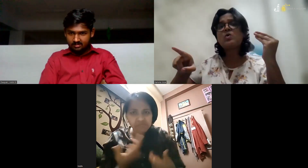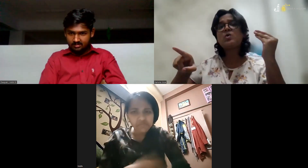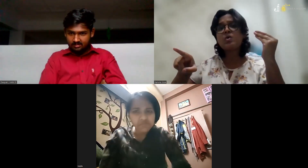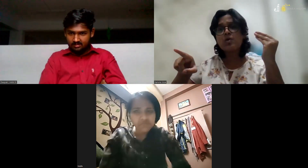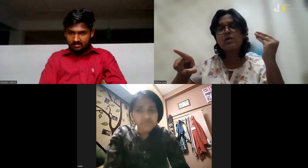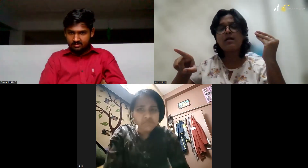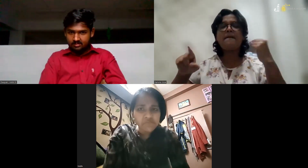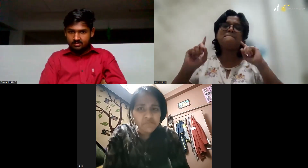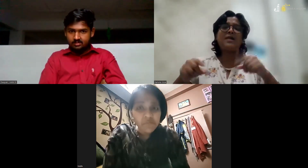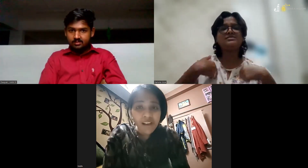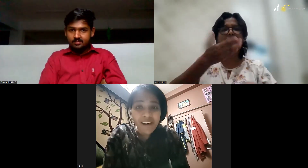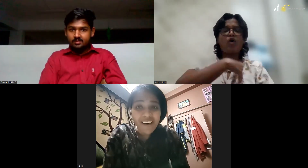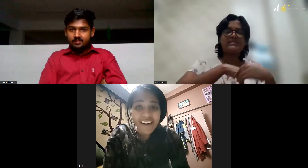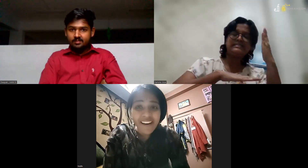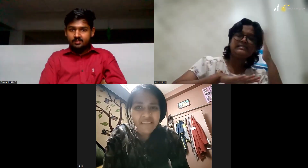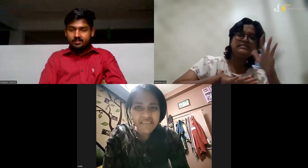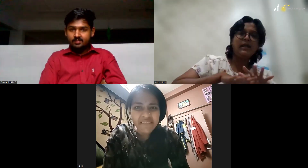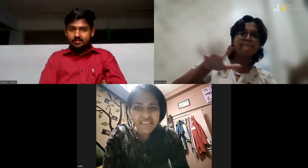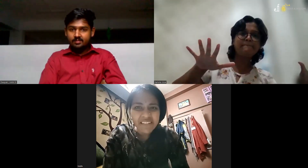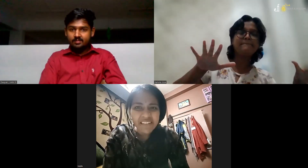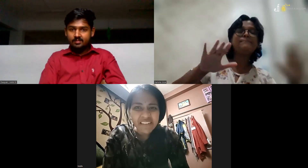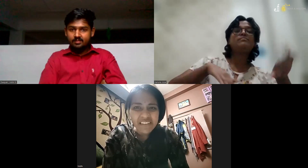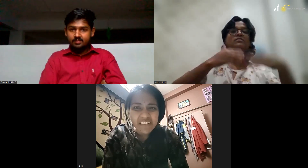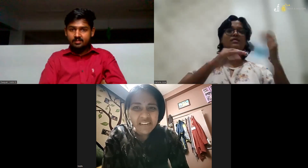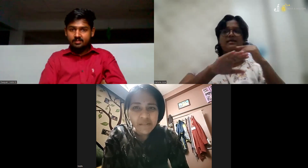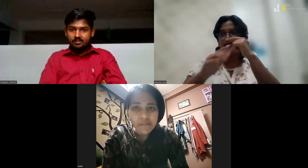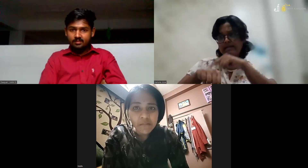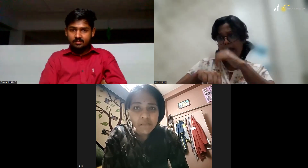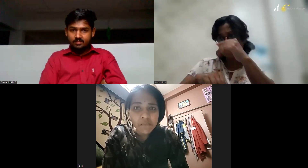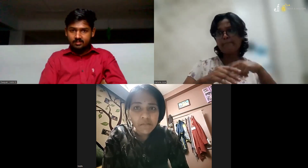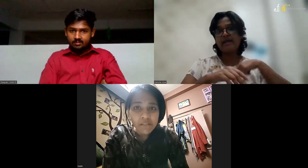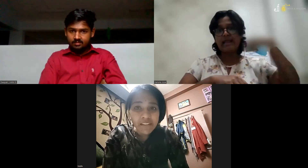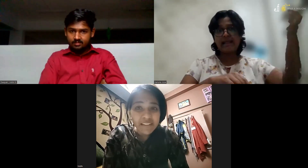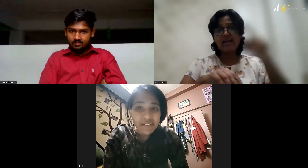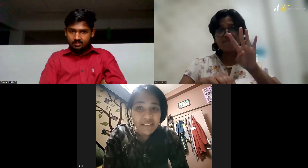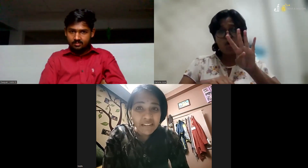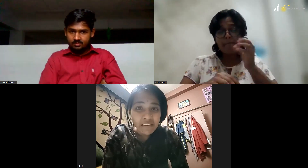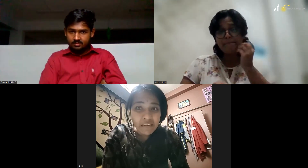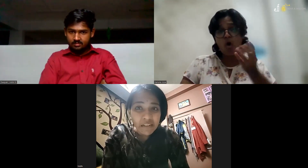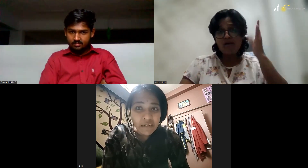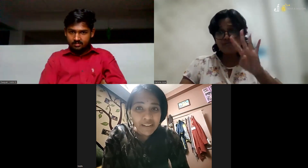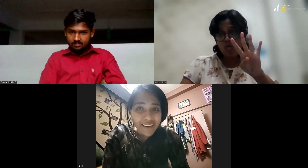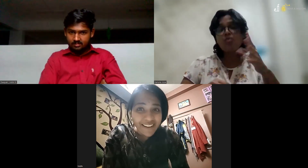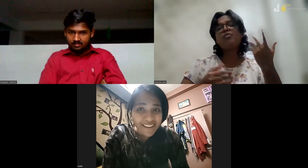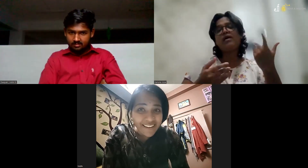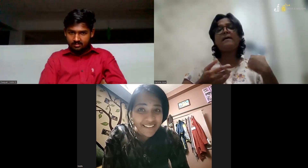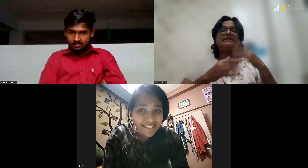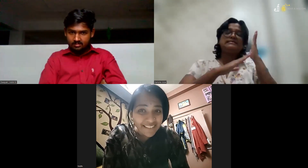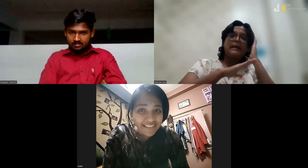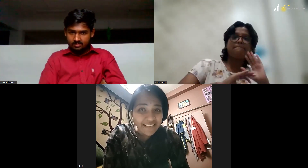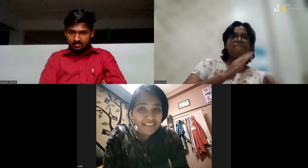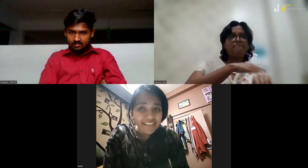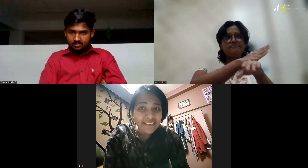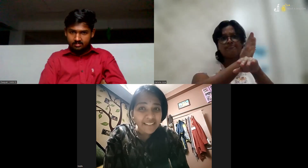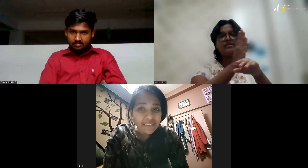Then that where I have to reach at what time, and when I have to go on sleep, and when I have to